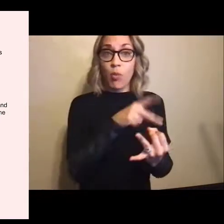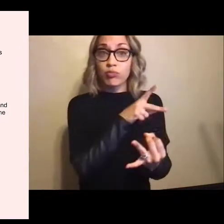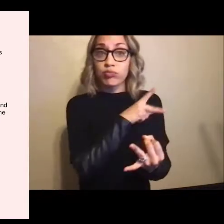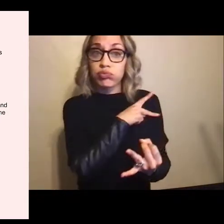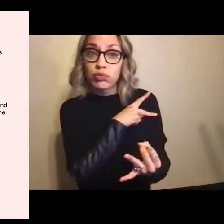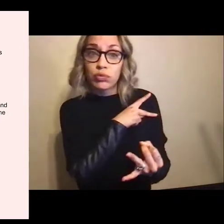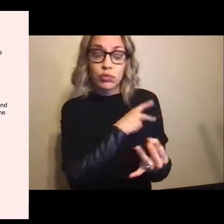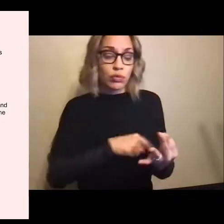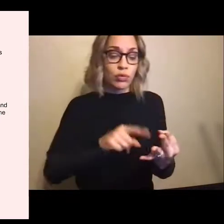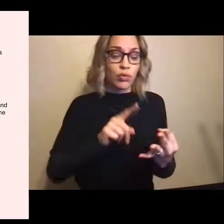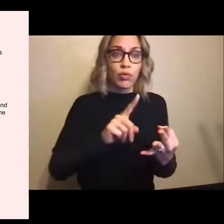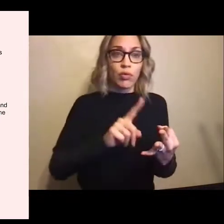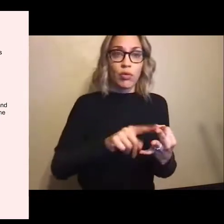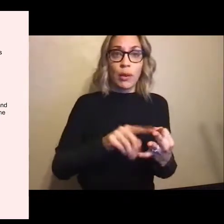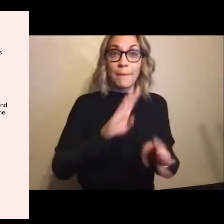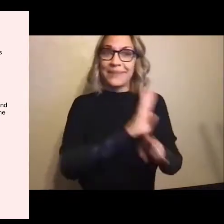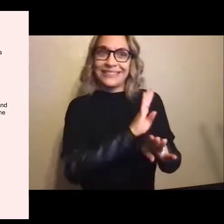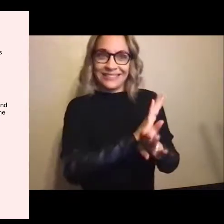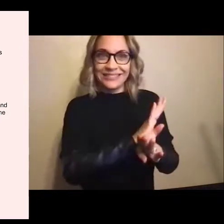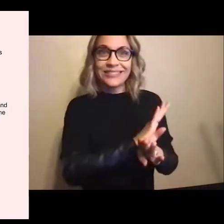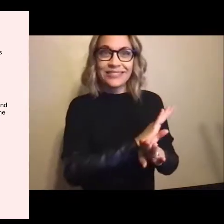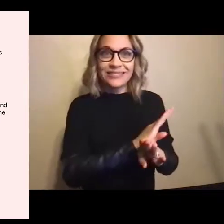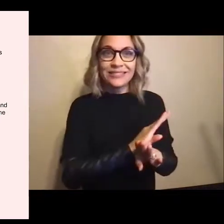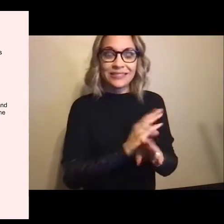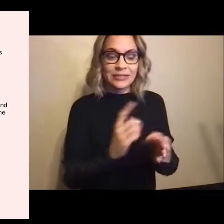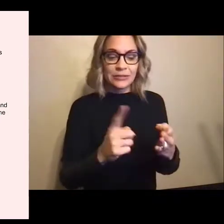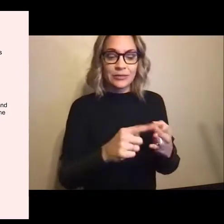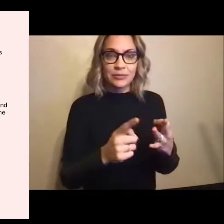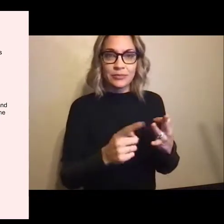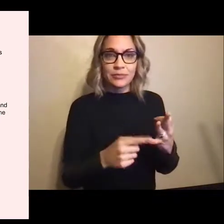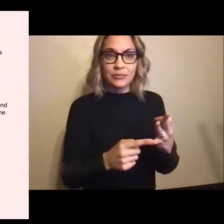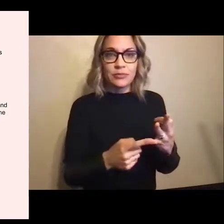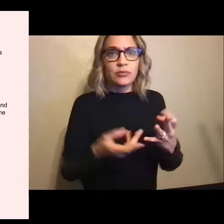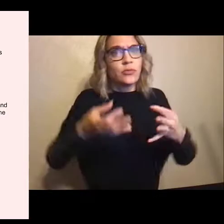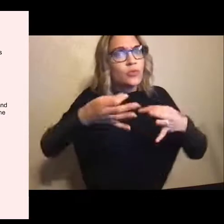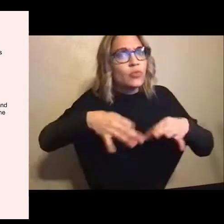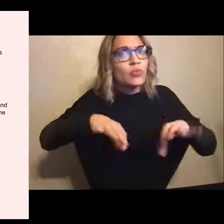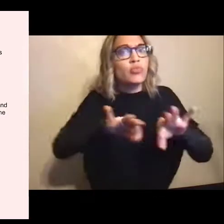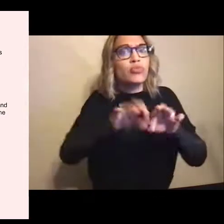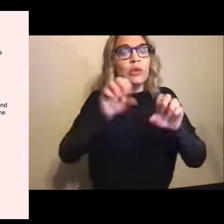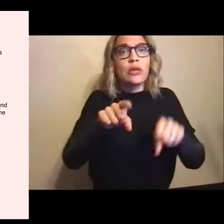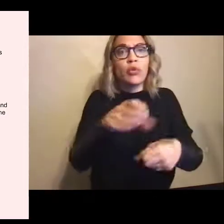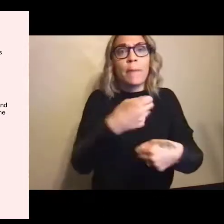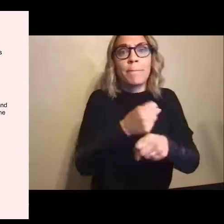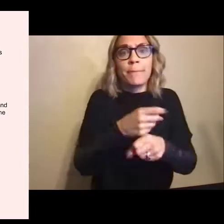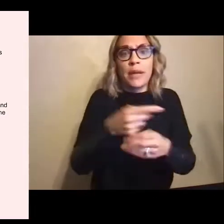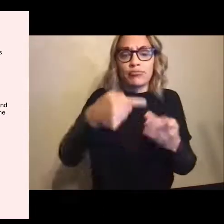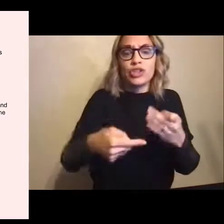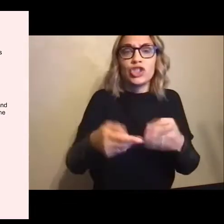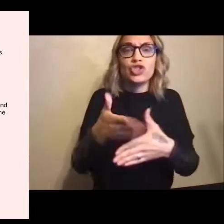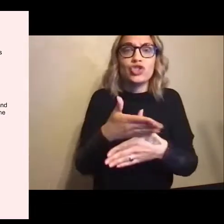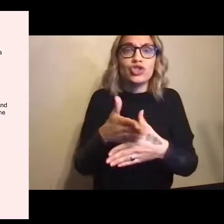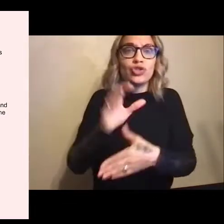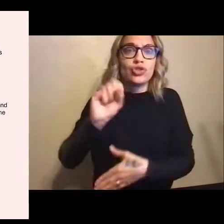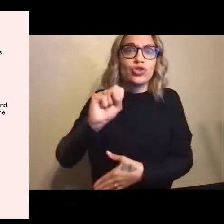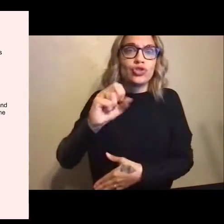can have one for family scheduling, for your personal life, for your business life. color coded